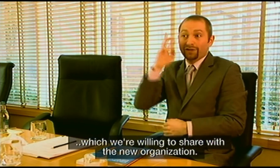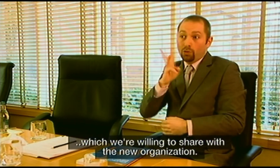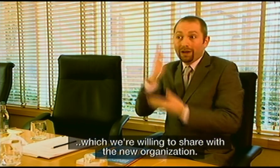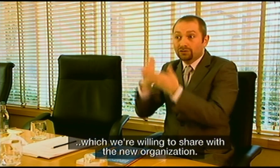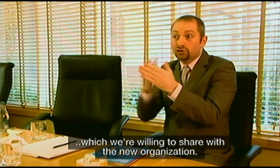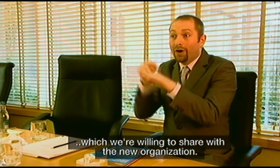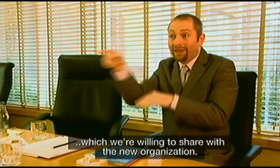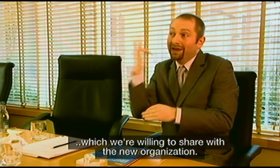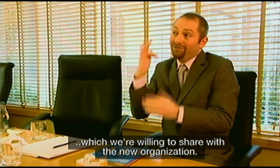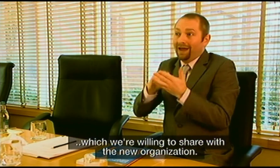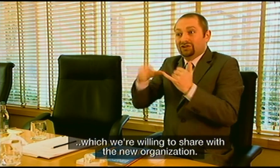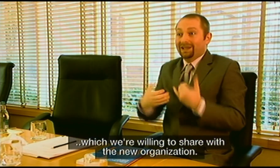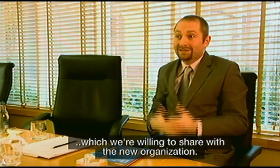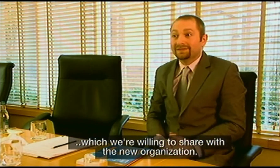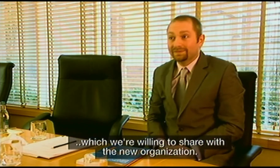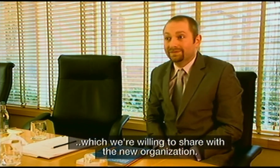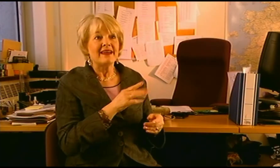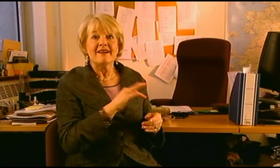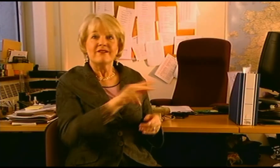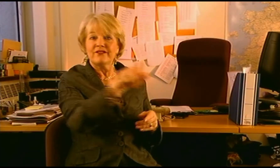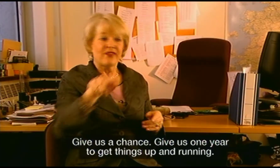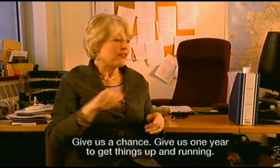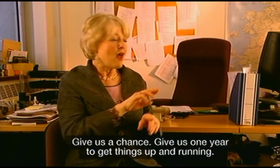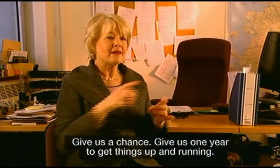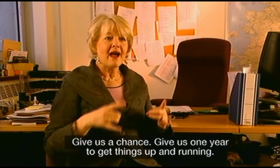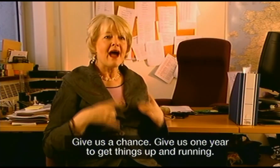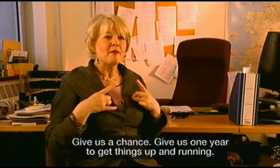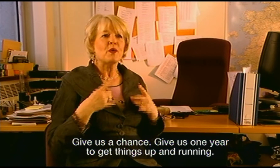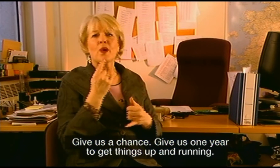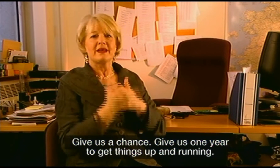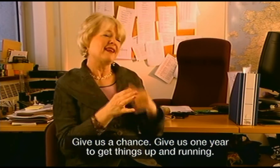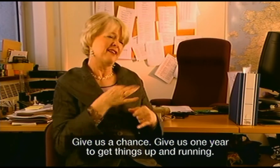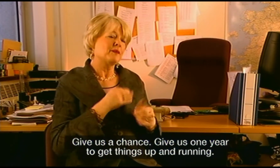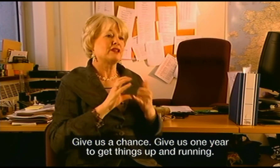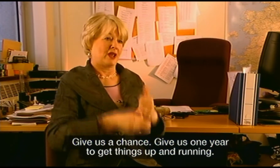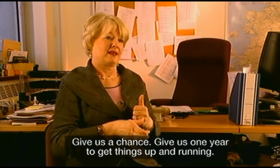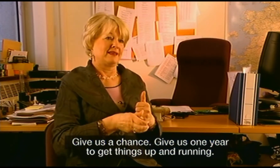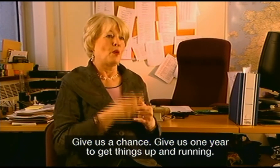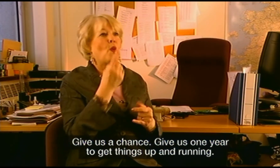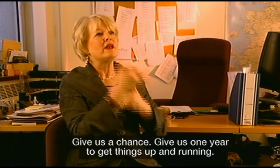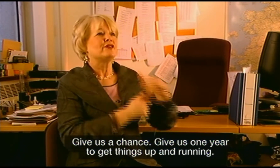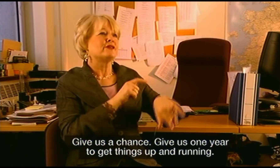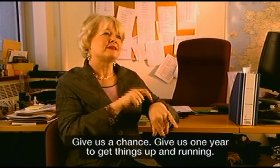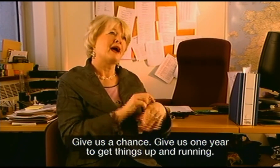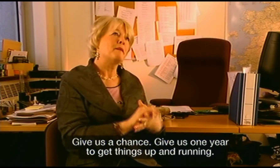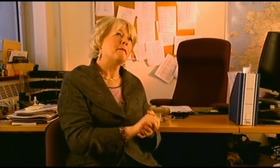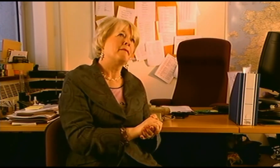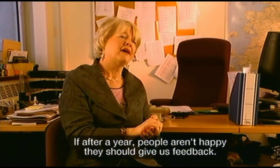new organisation if we get the chance. Give us a chance. Give us 1 year to get things up and running, but if, after a year,